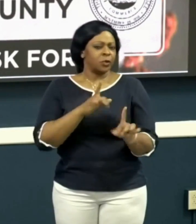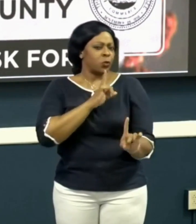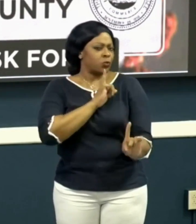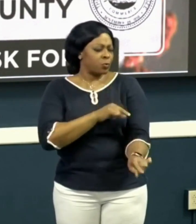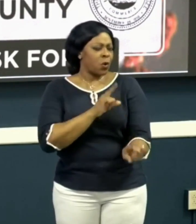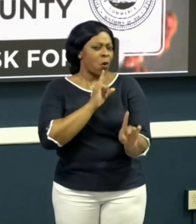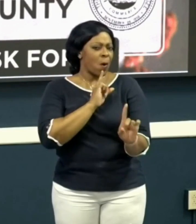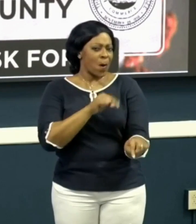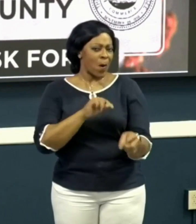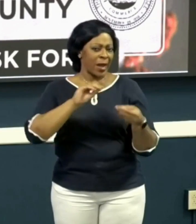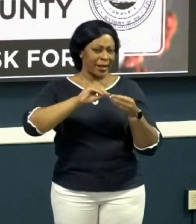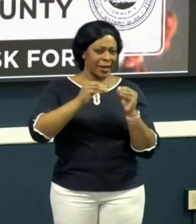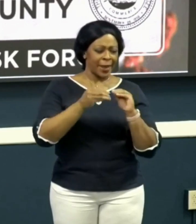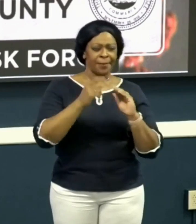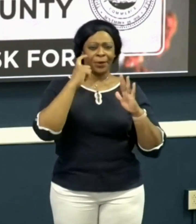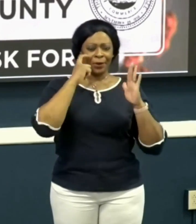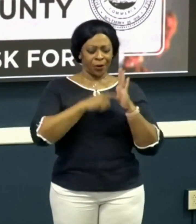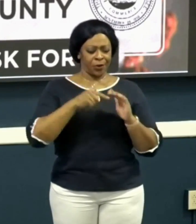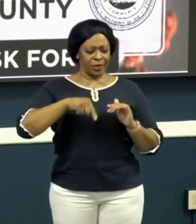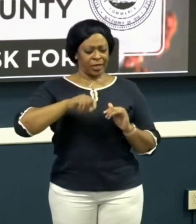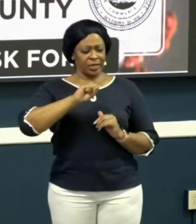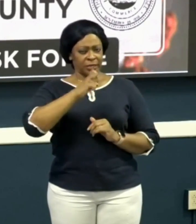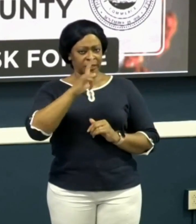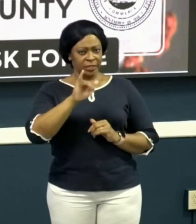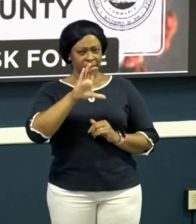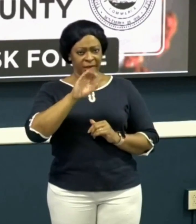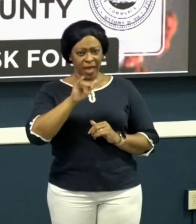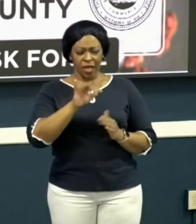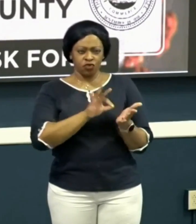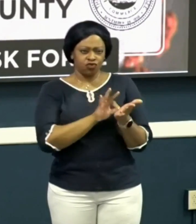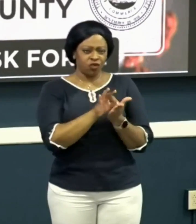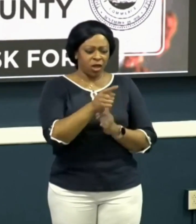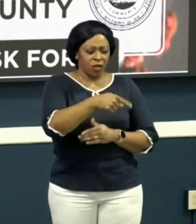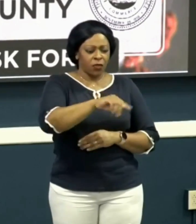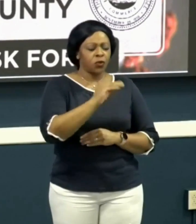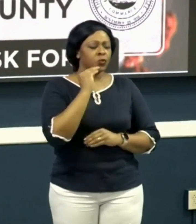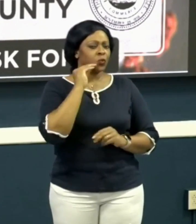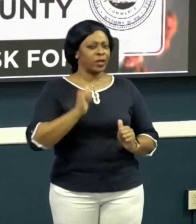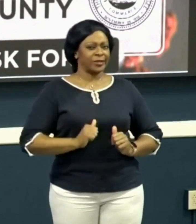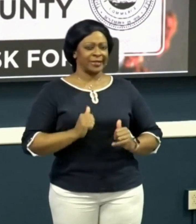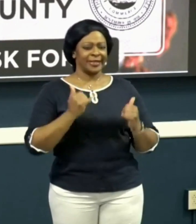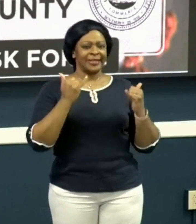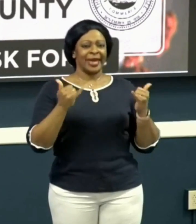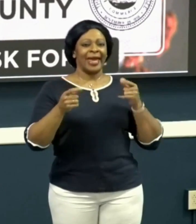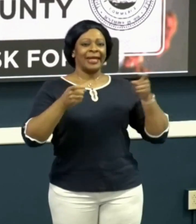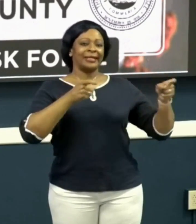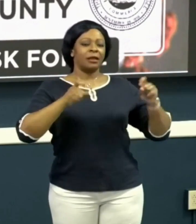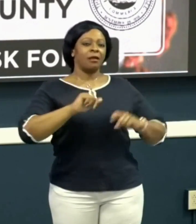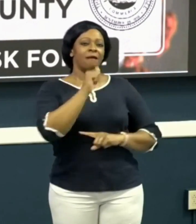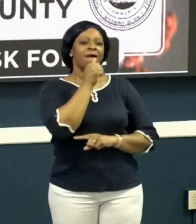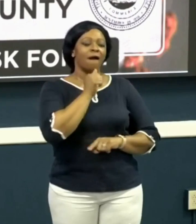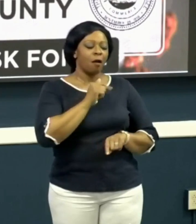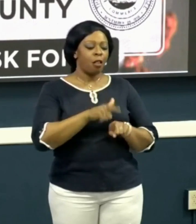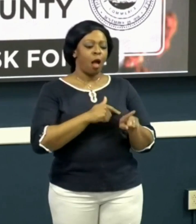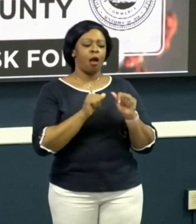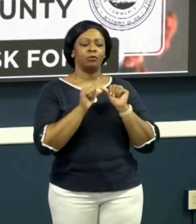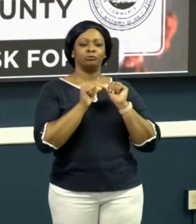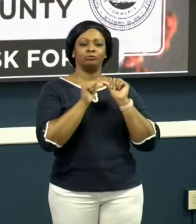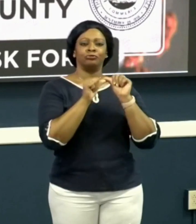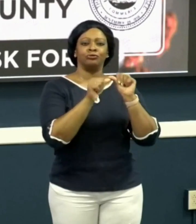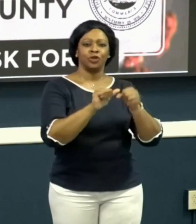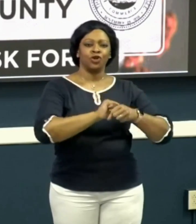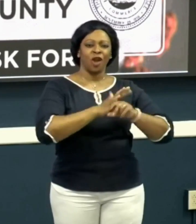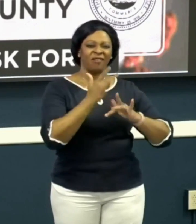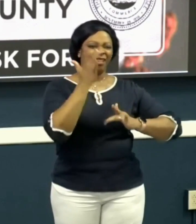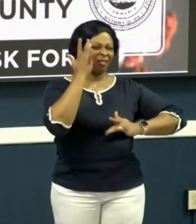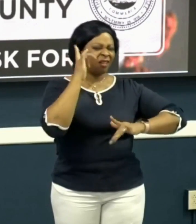in Shelby County that is tracking the numbers of our residents who are now dealing with long COVID. Basically, I'm trying to